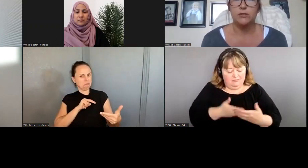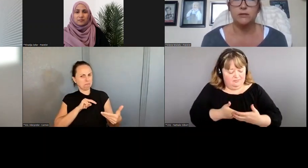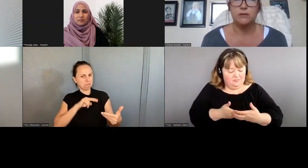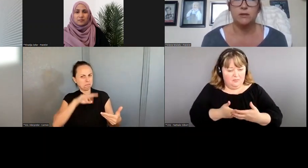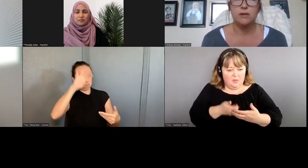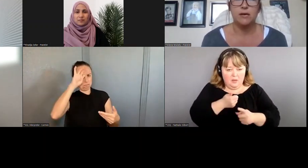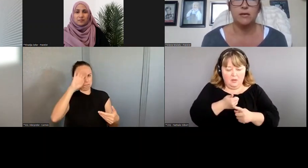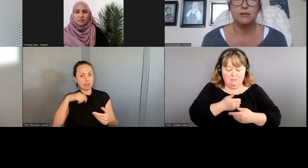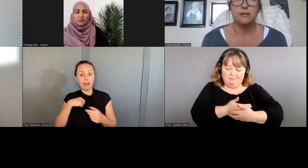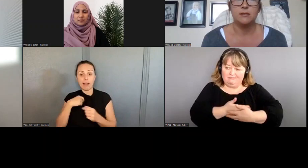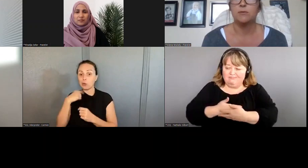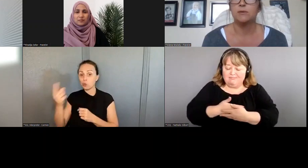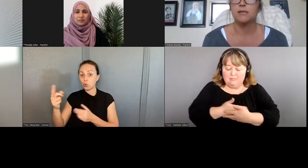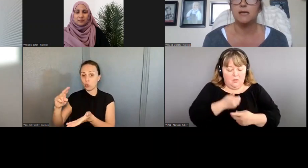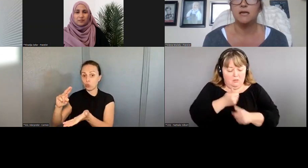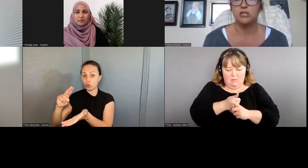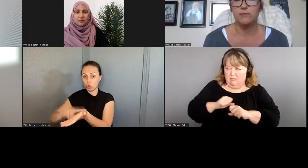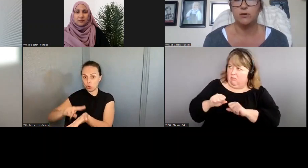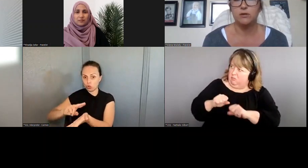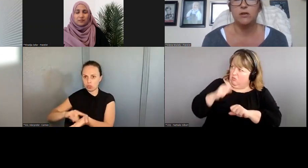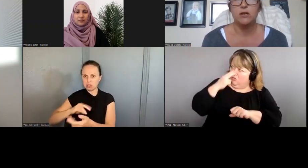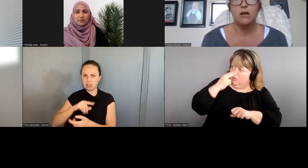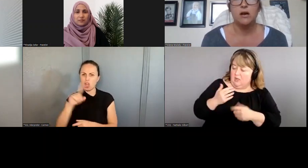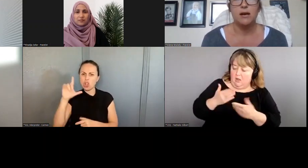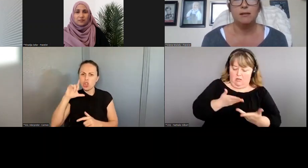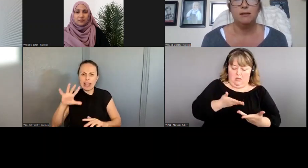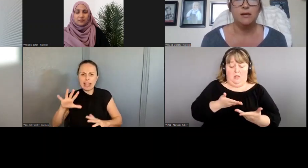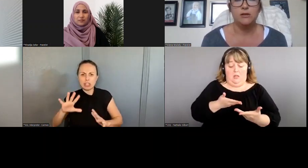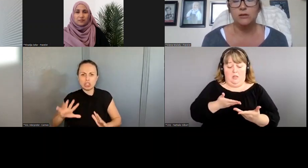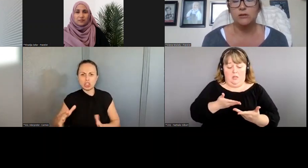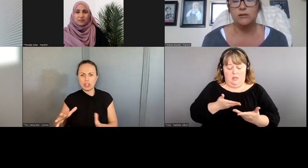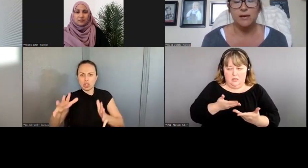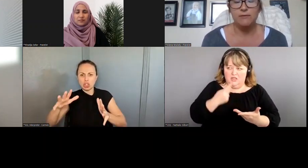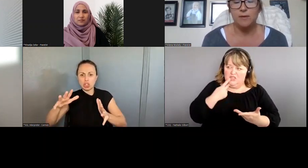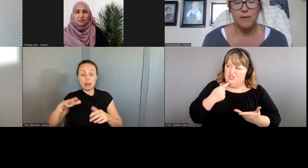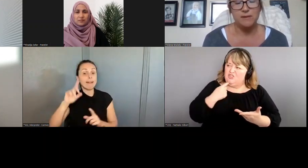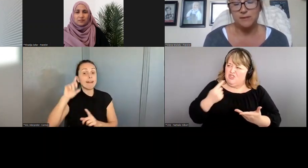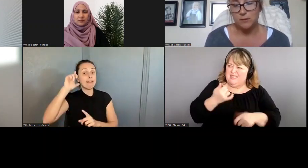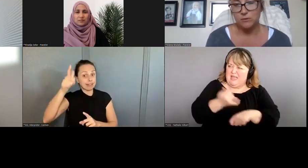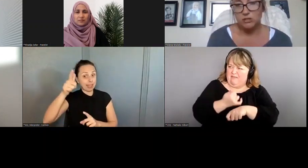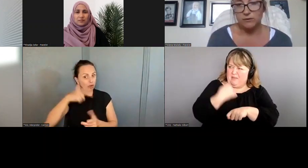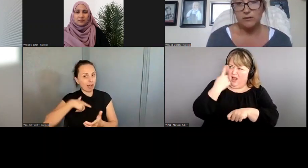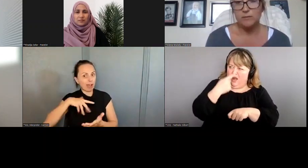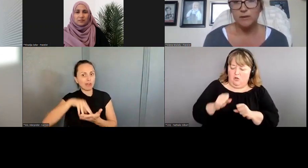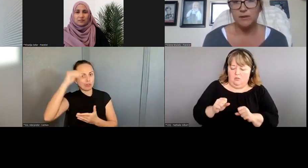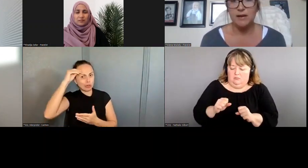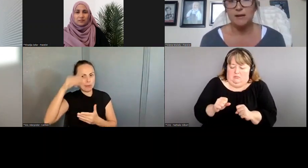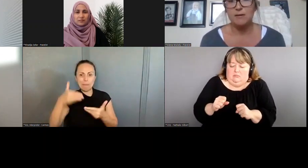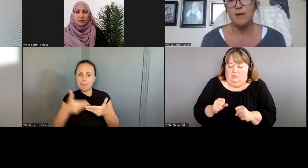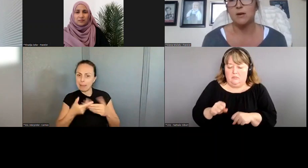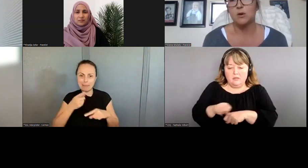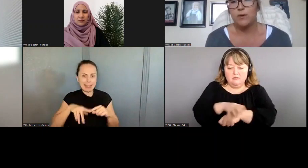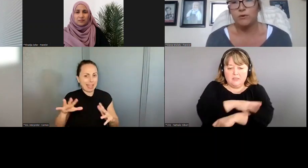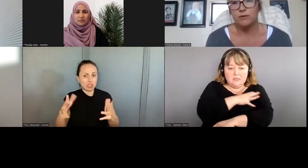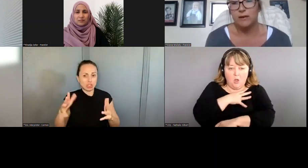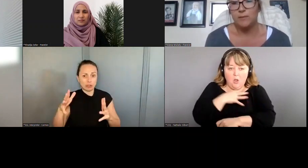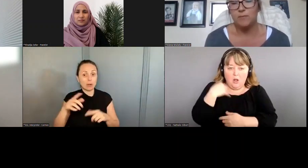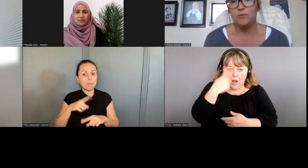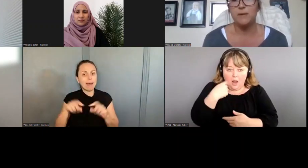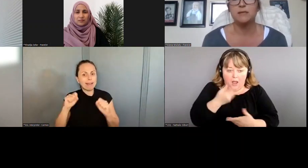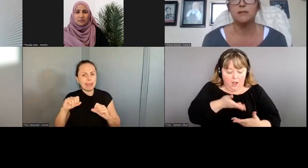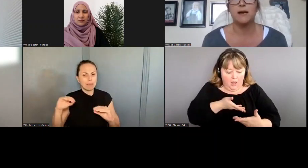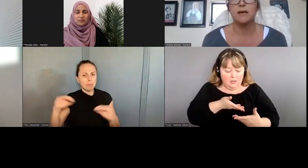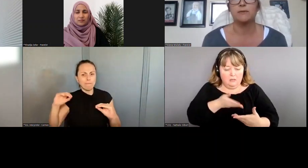the nurse that it was like he shivered. I later learned in life that babies don't shiver, but they can make a quiver